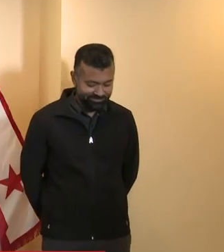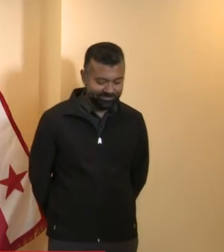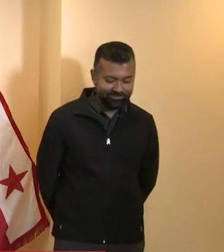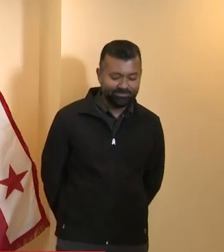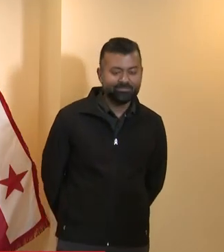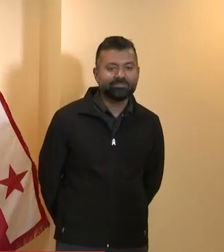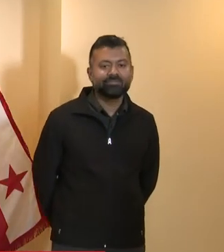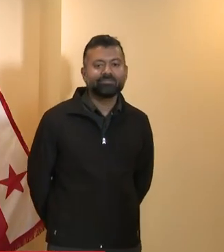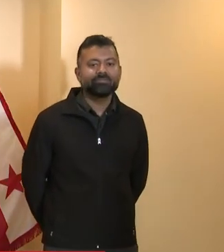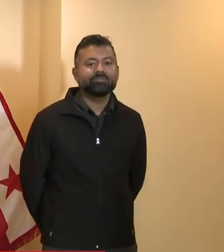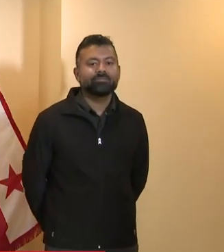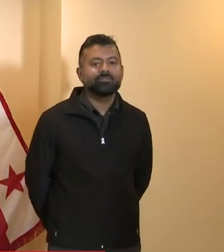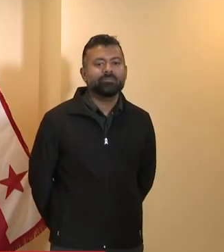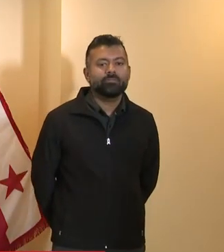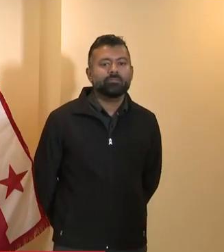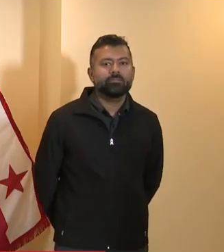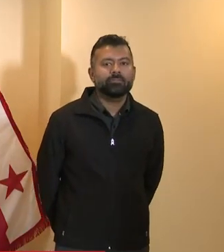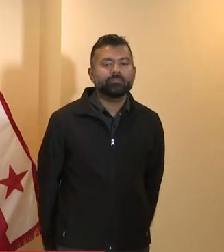right, I'm going to take a few questions.